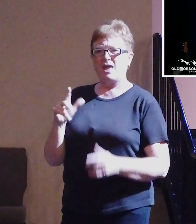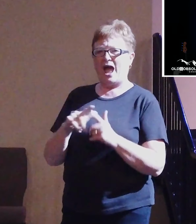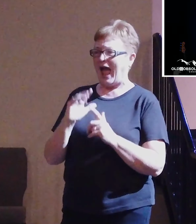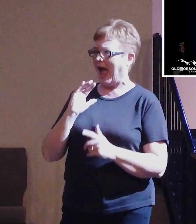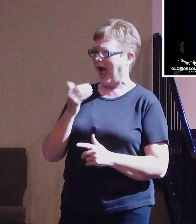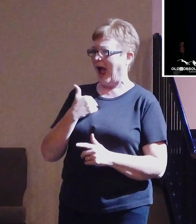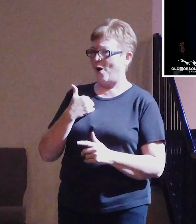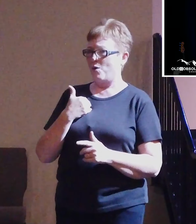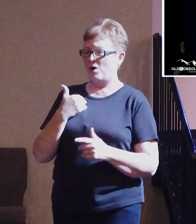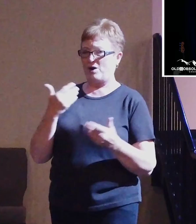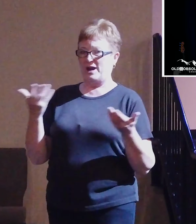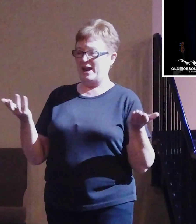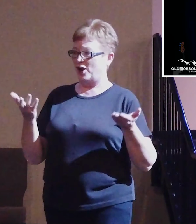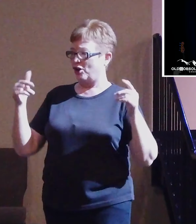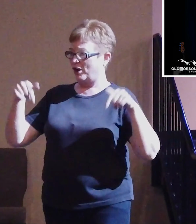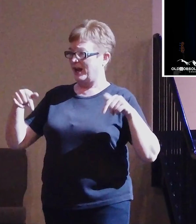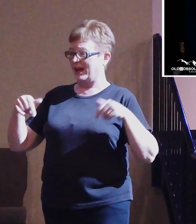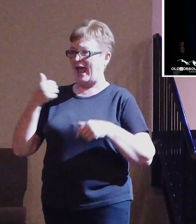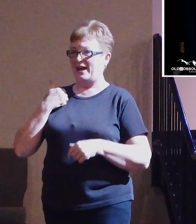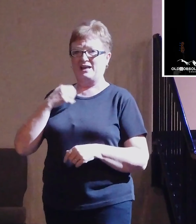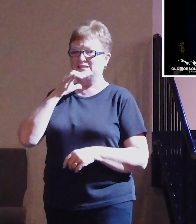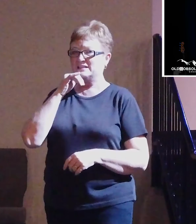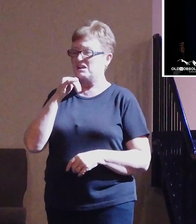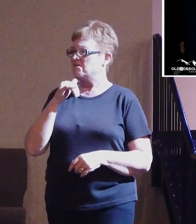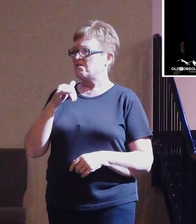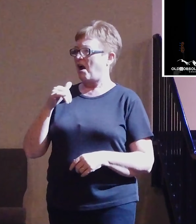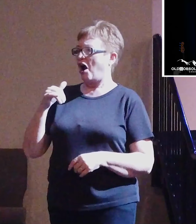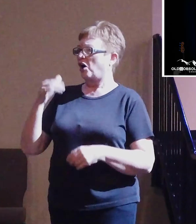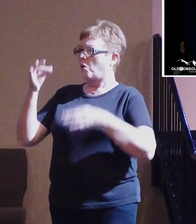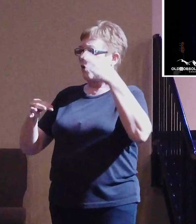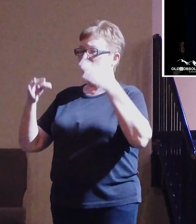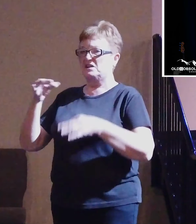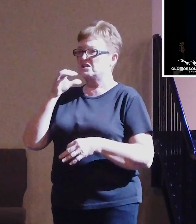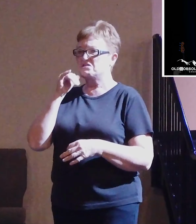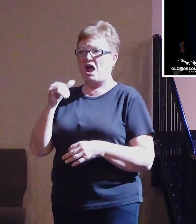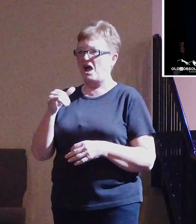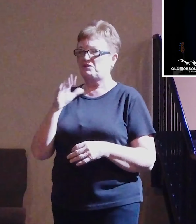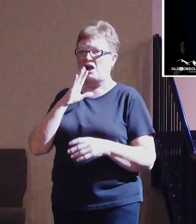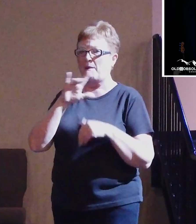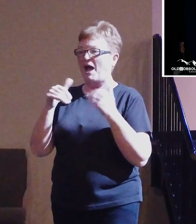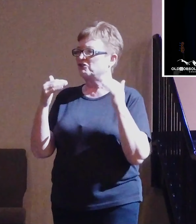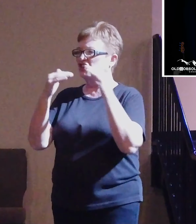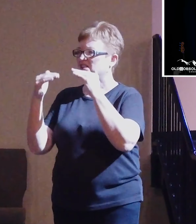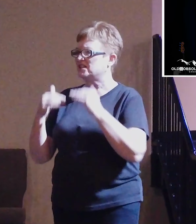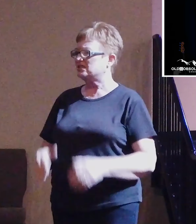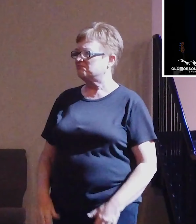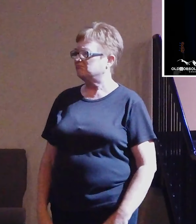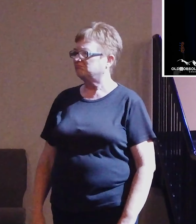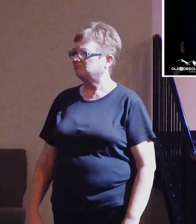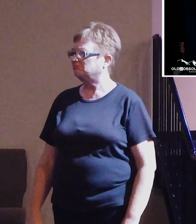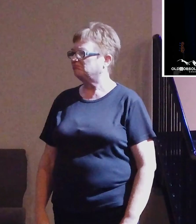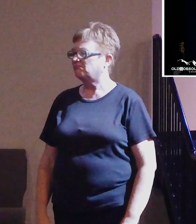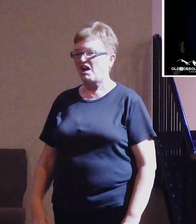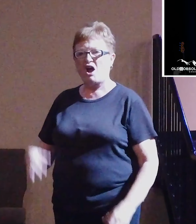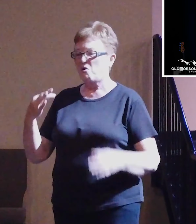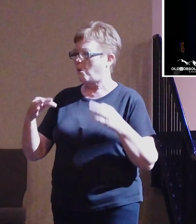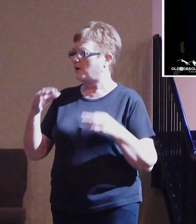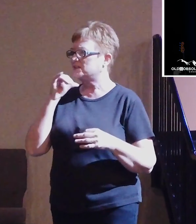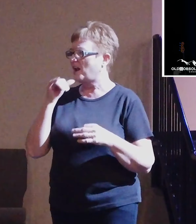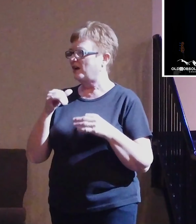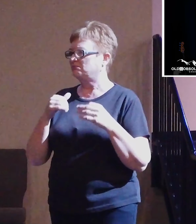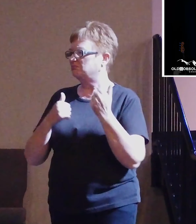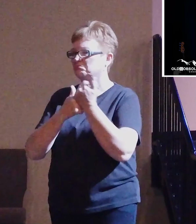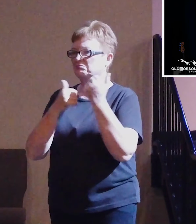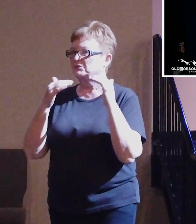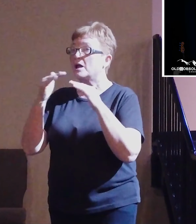courts in Canada aren't so much about justice anymore. Surprise, surprise. But in large part, they